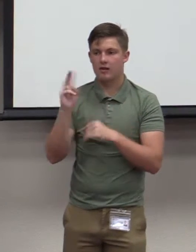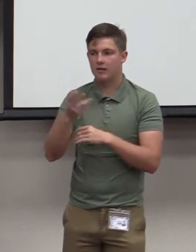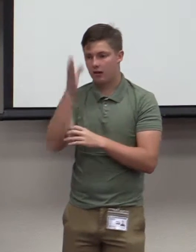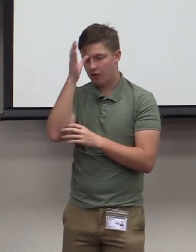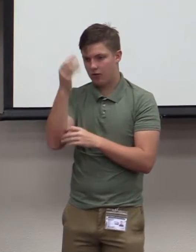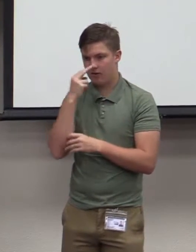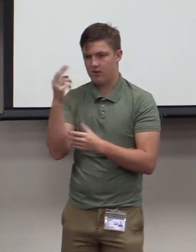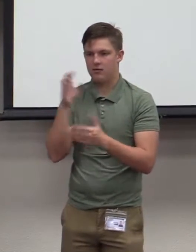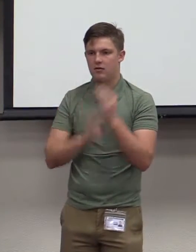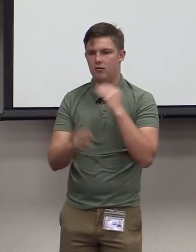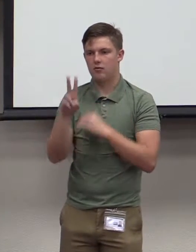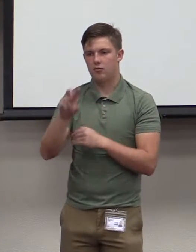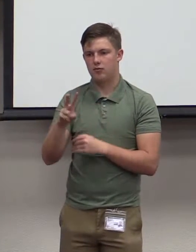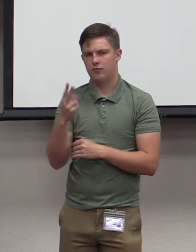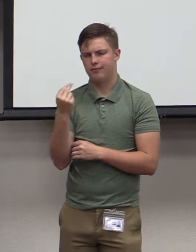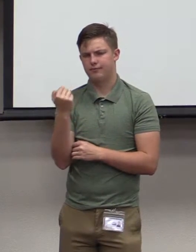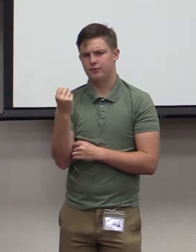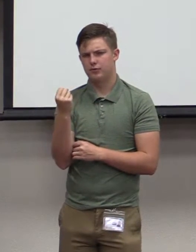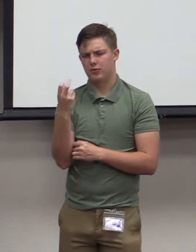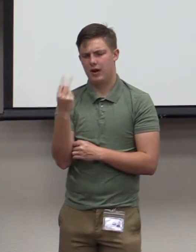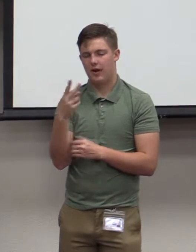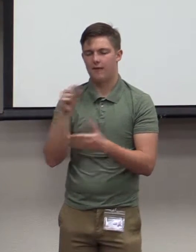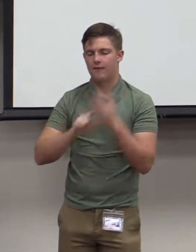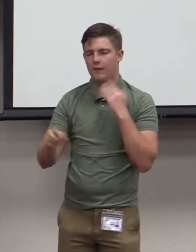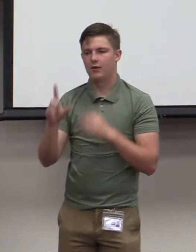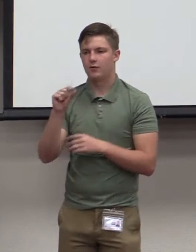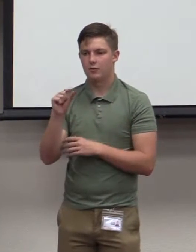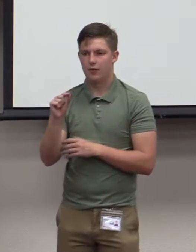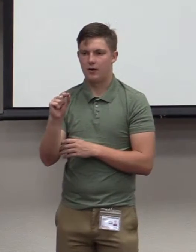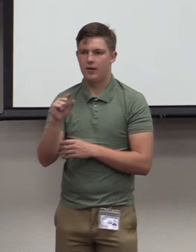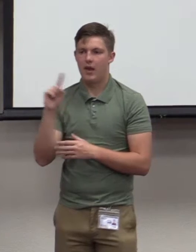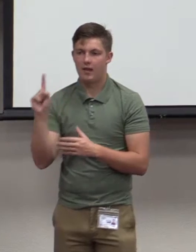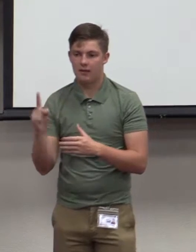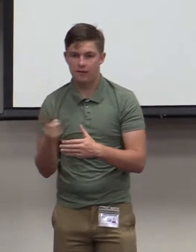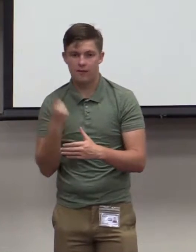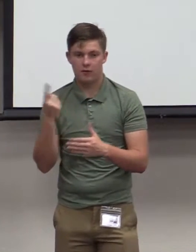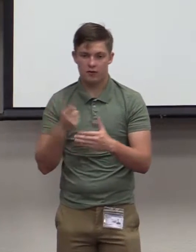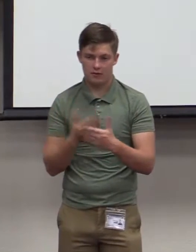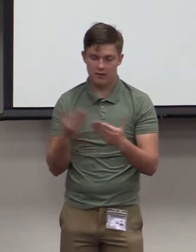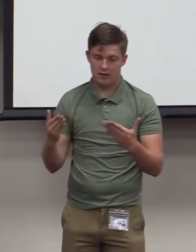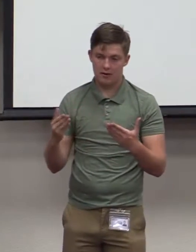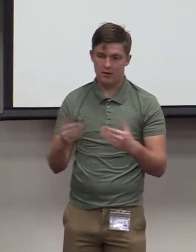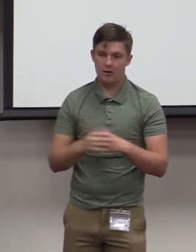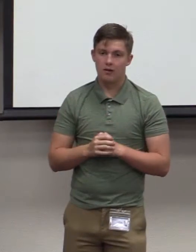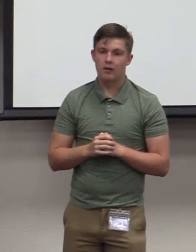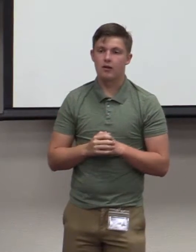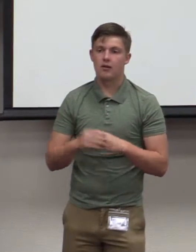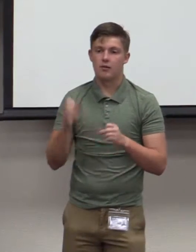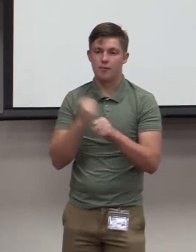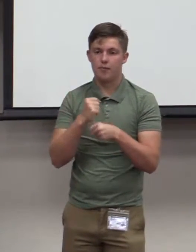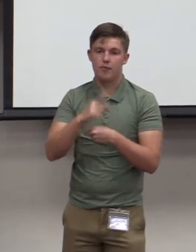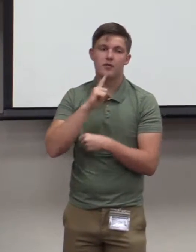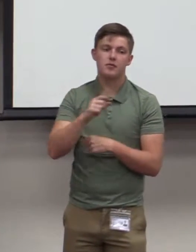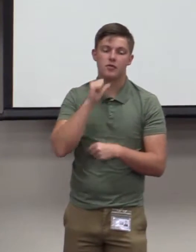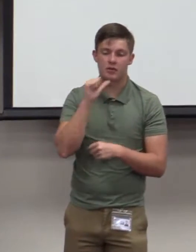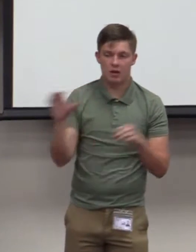12:20. And the first thing that he wants to make sure they're not doing is quarreling.